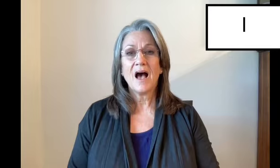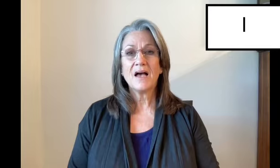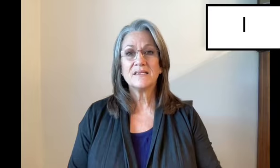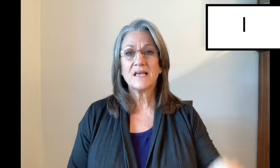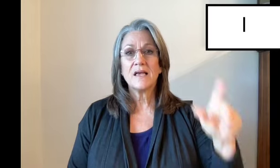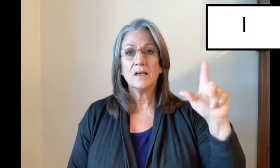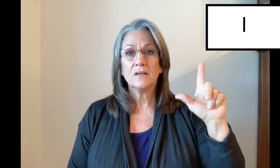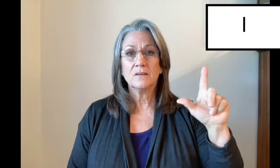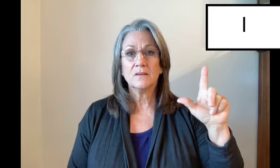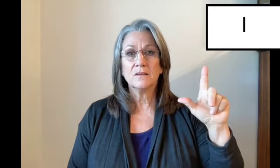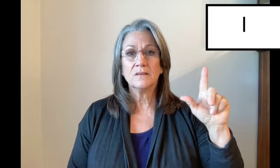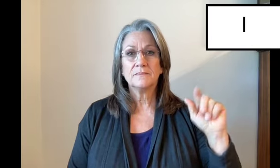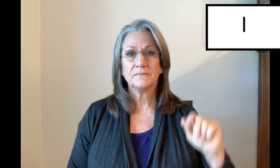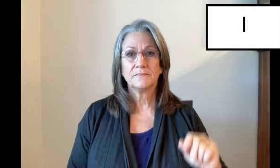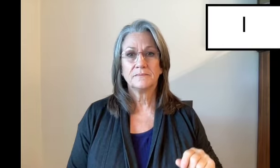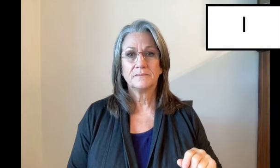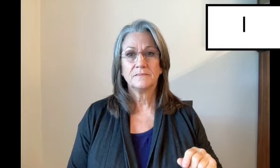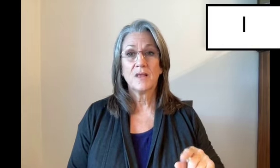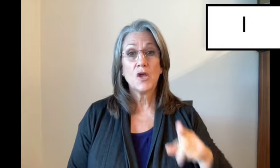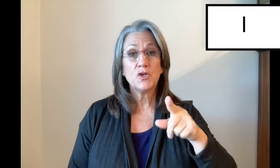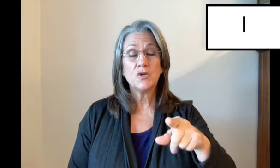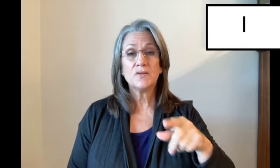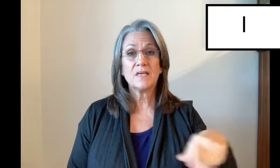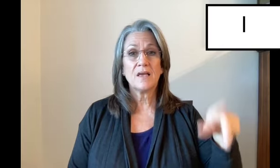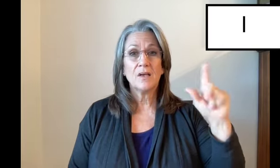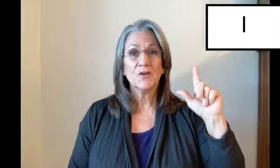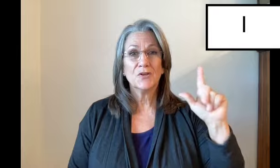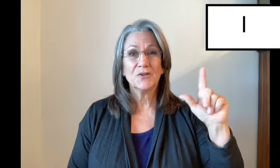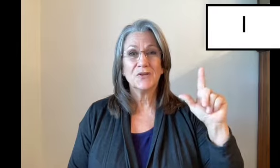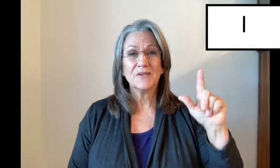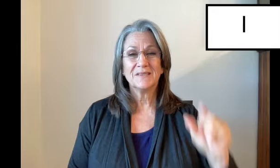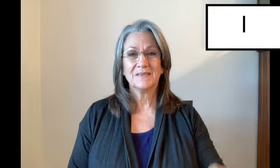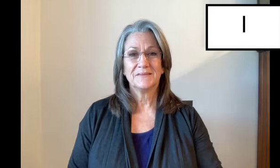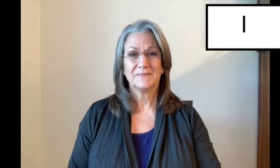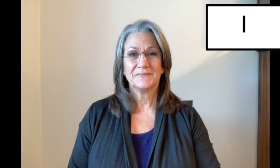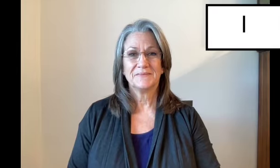I say l. You say l.